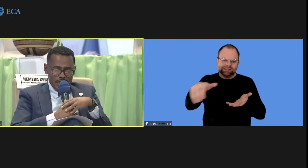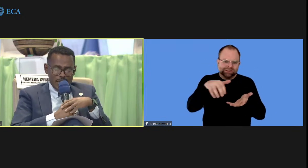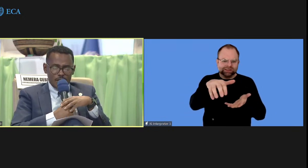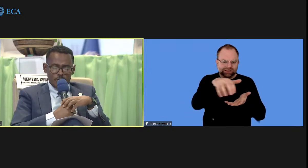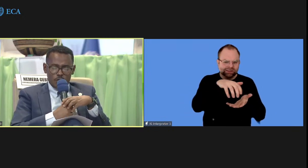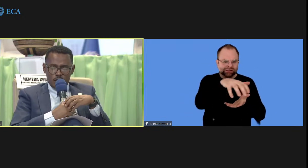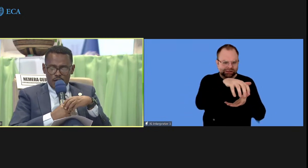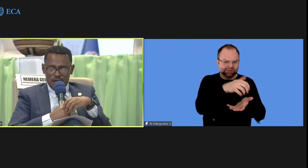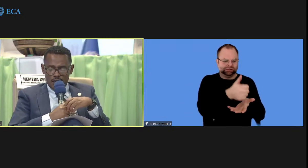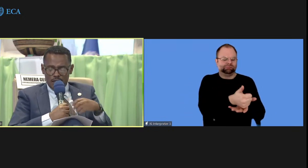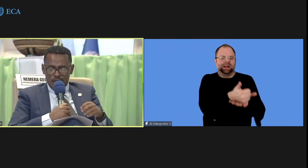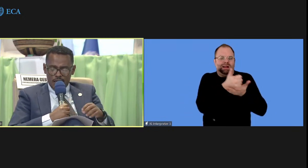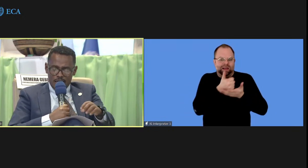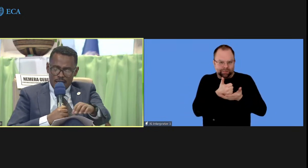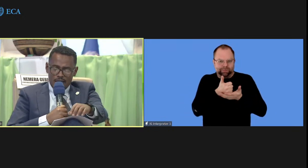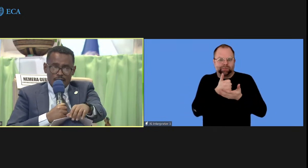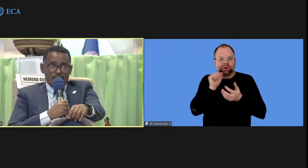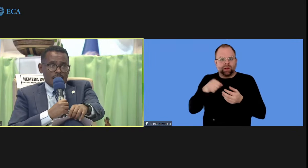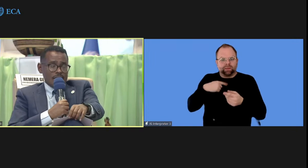the key